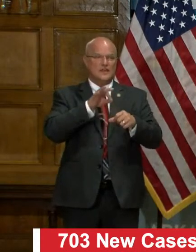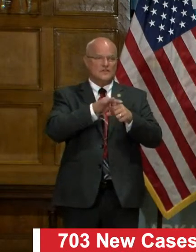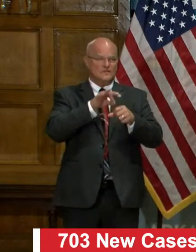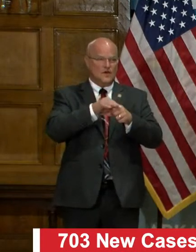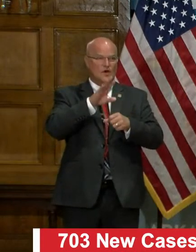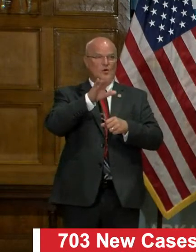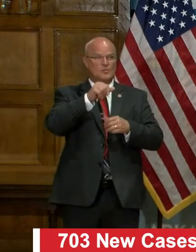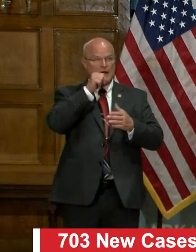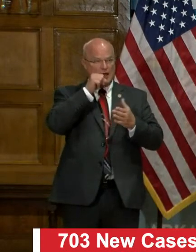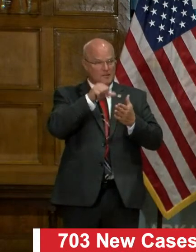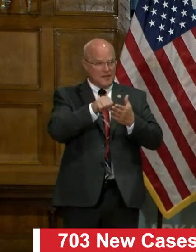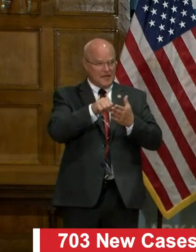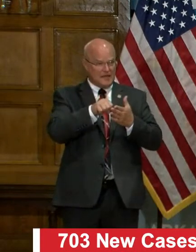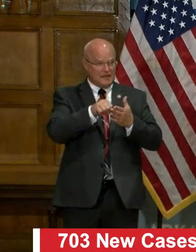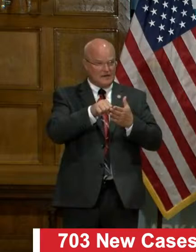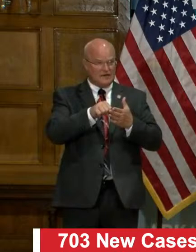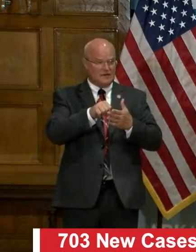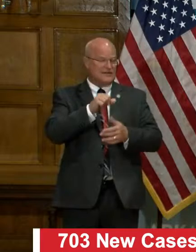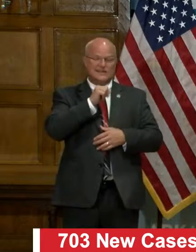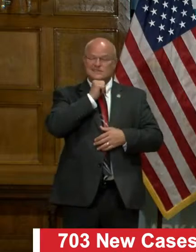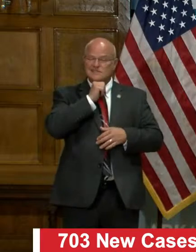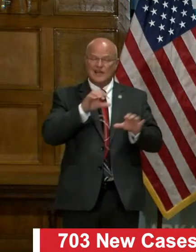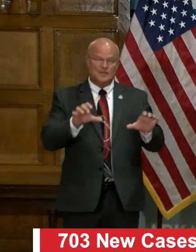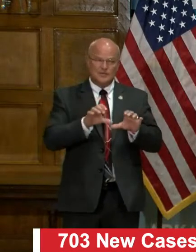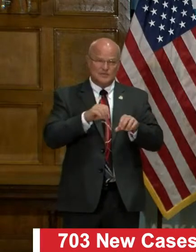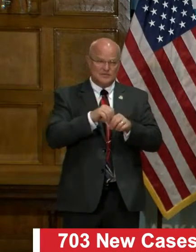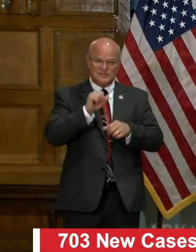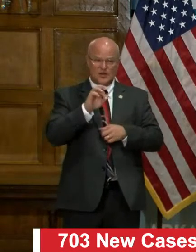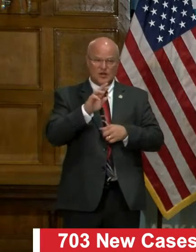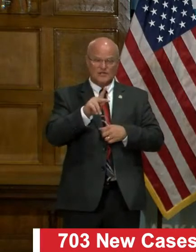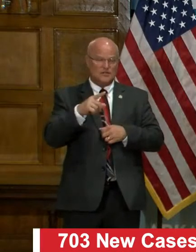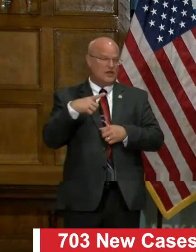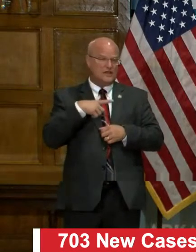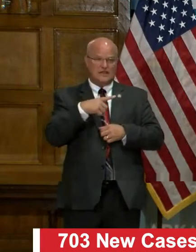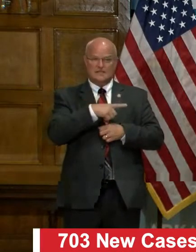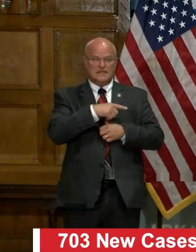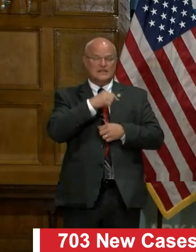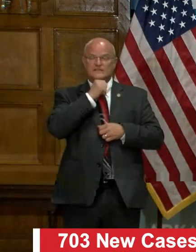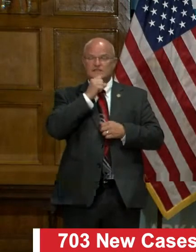by mail, which has not been embraced in Arkansas through a legislative